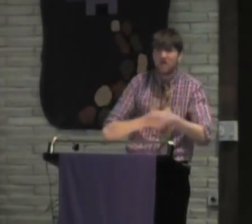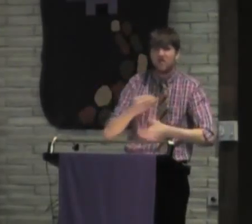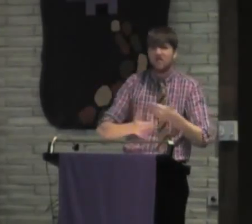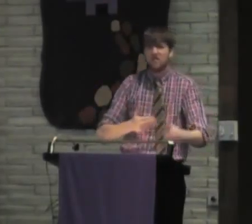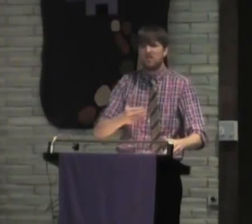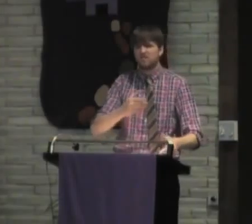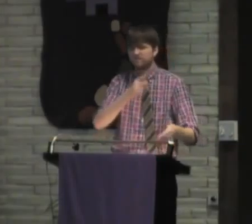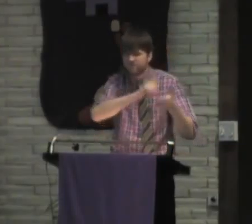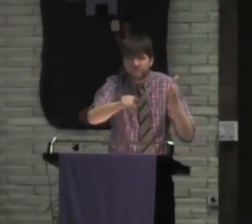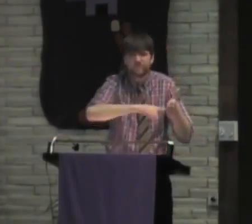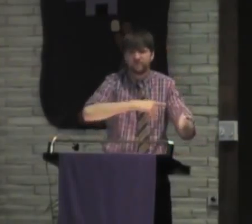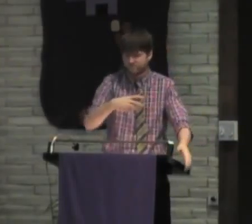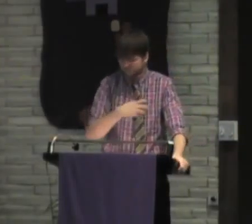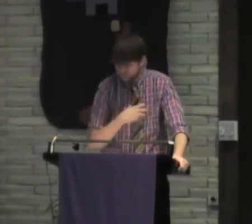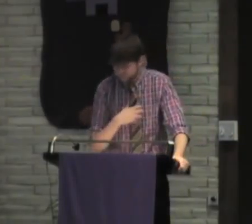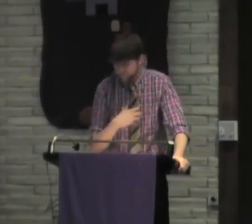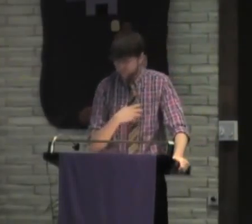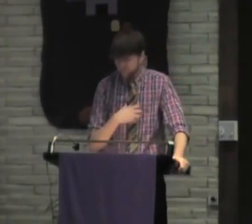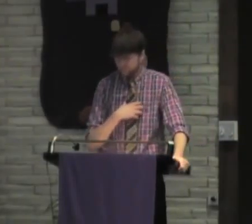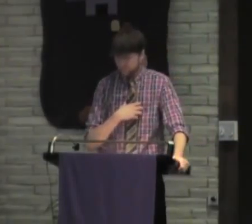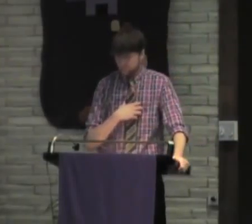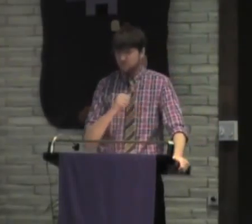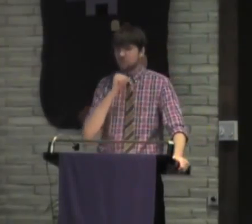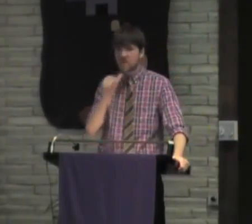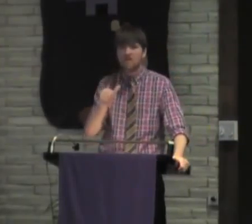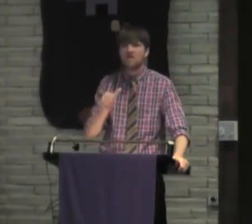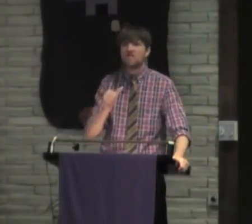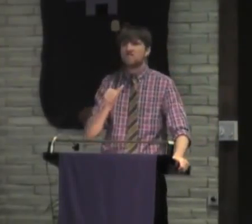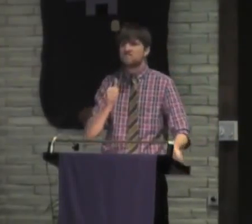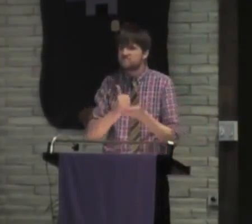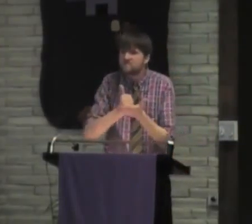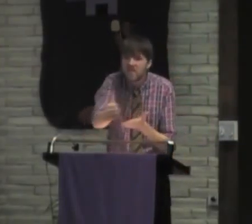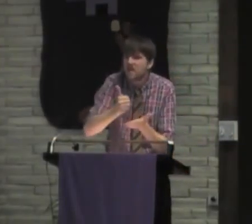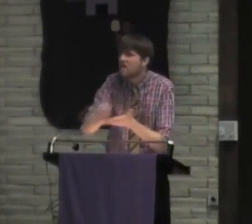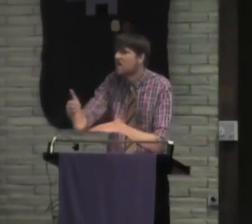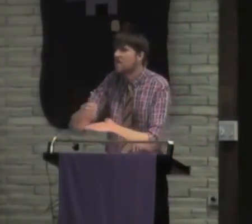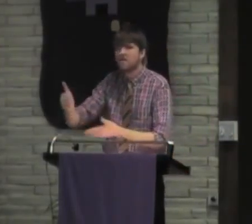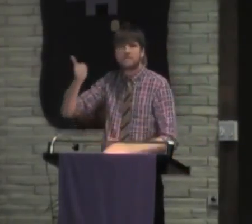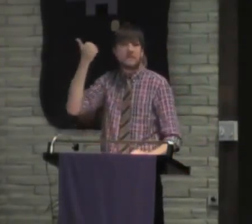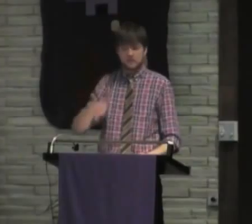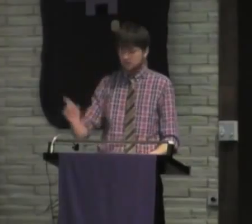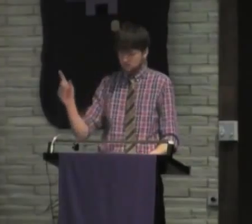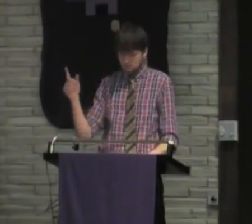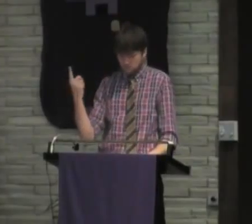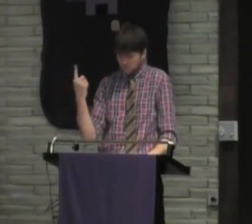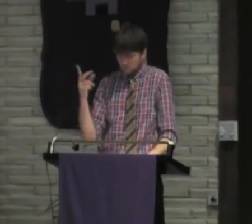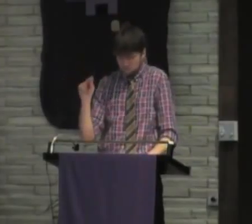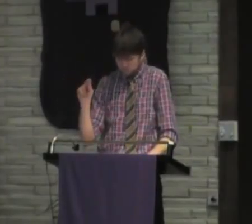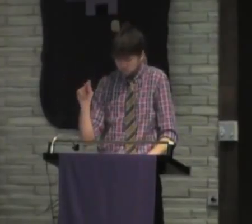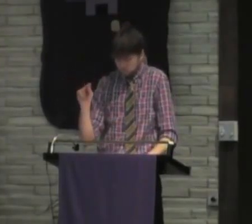stupid. 15 years and they made no progress. Or criticize and complain. He didn't blame anyone.